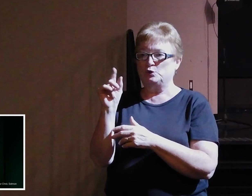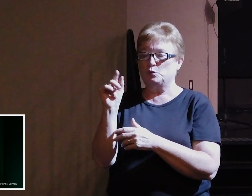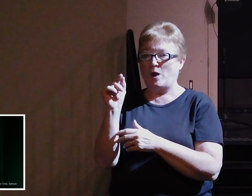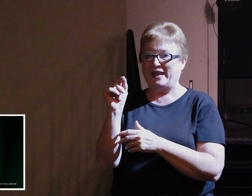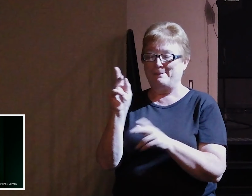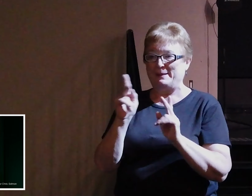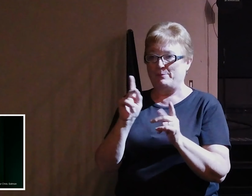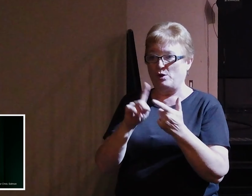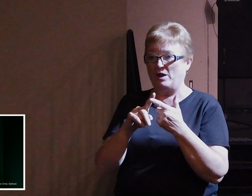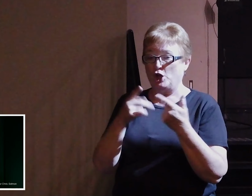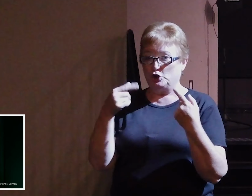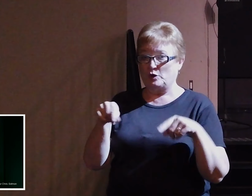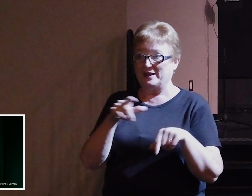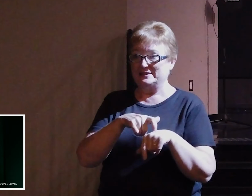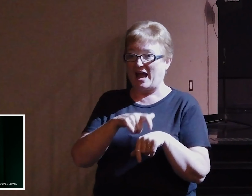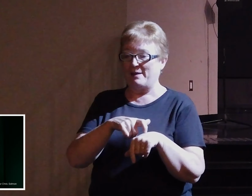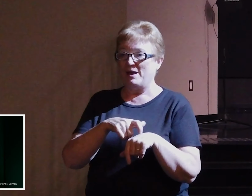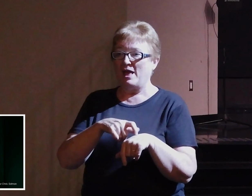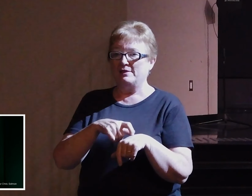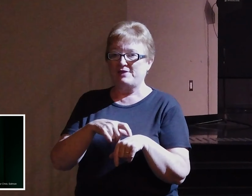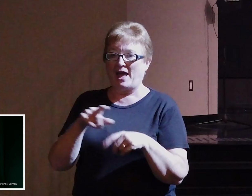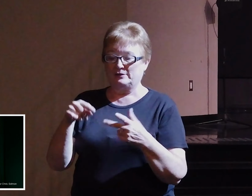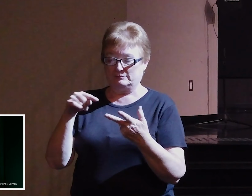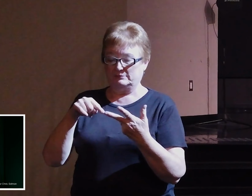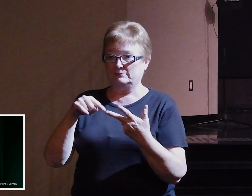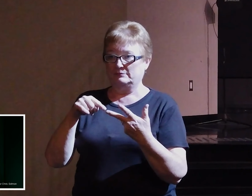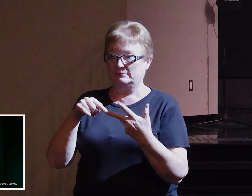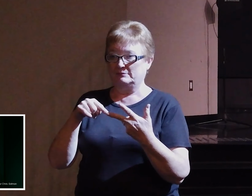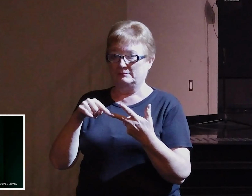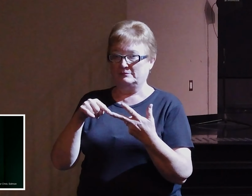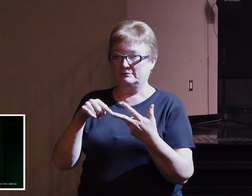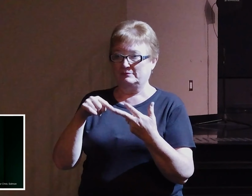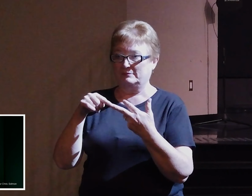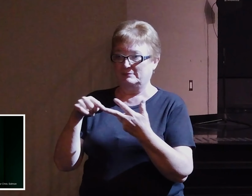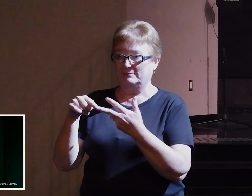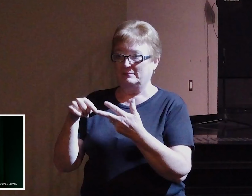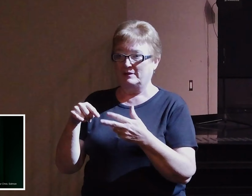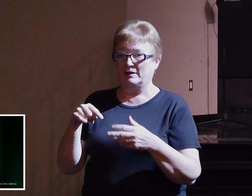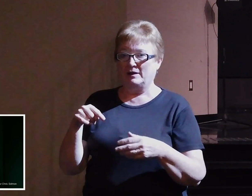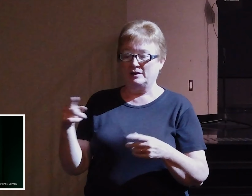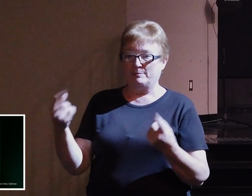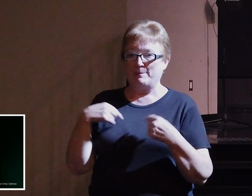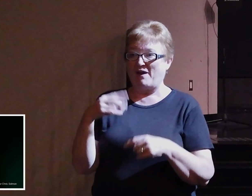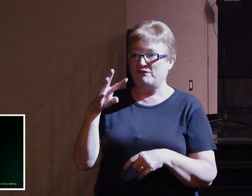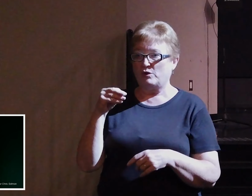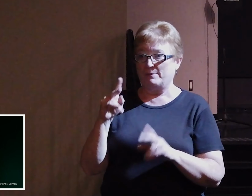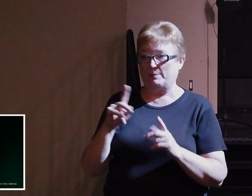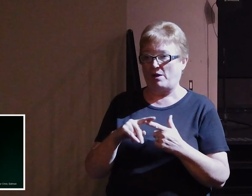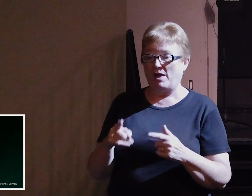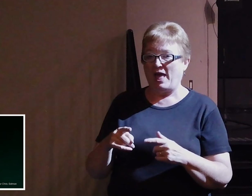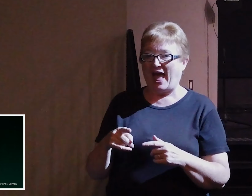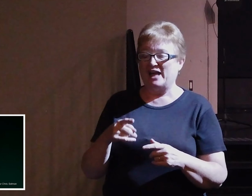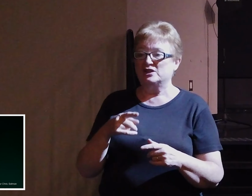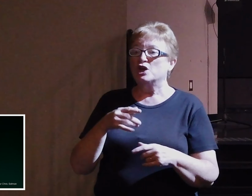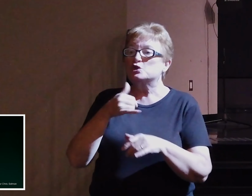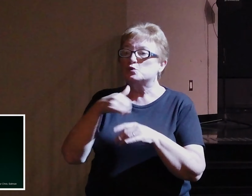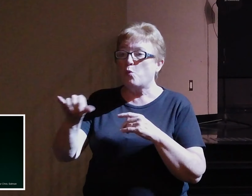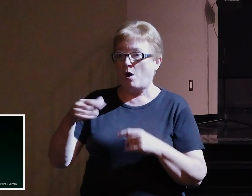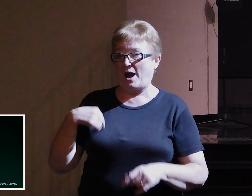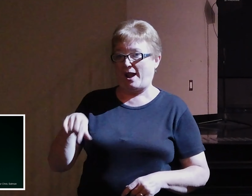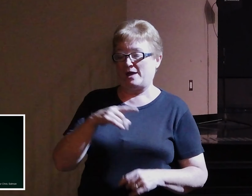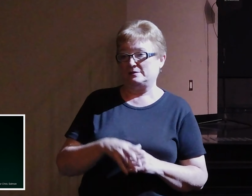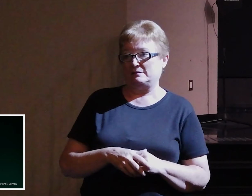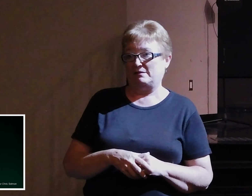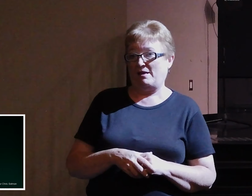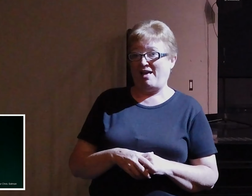hour we were there that shot me the middle finger and leaned out of their window and swore at us. And this year, it